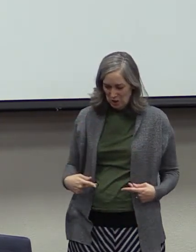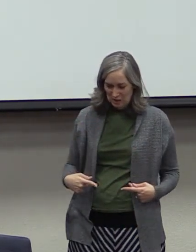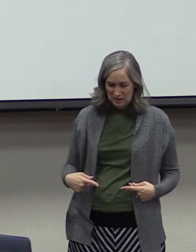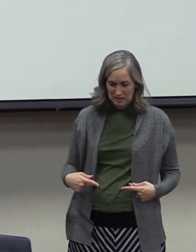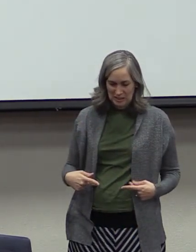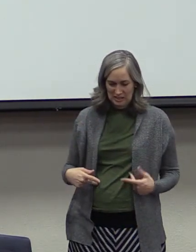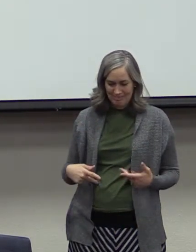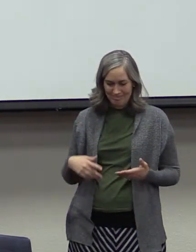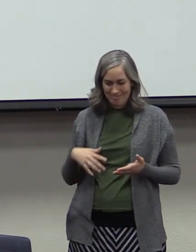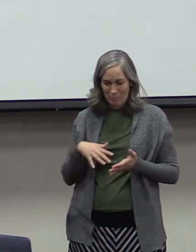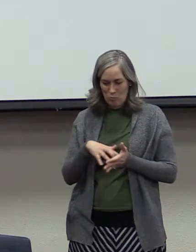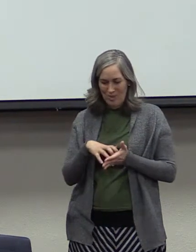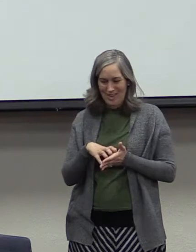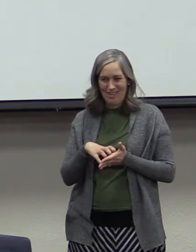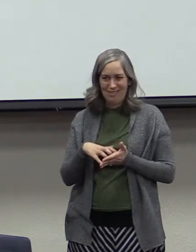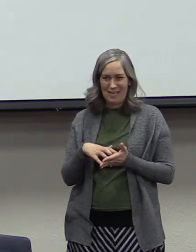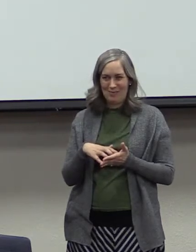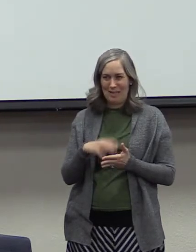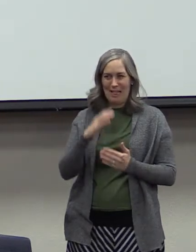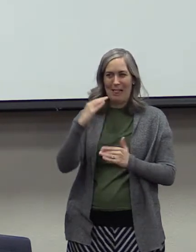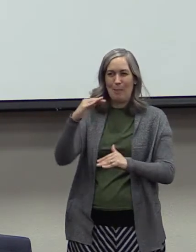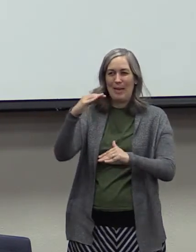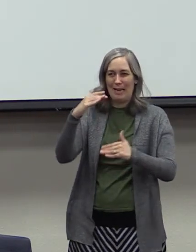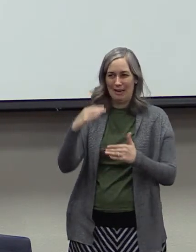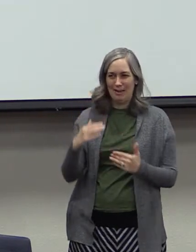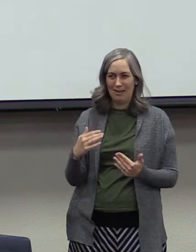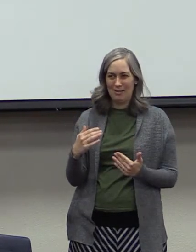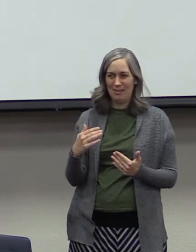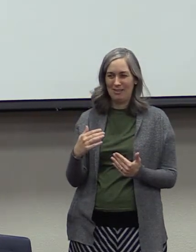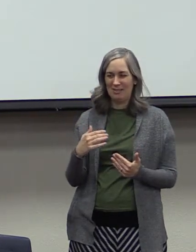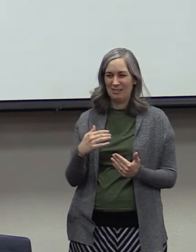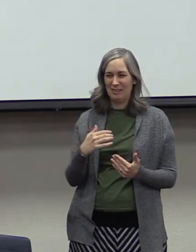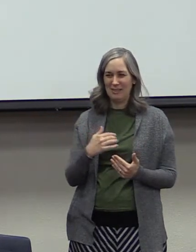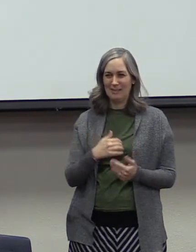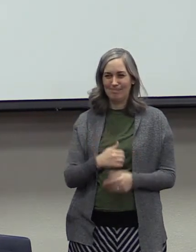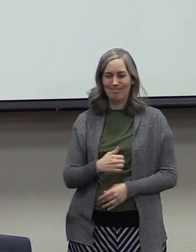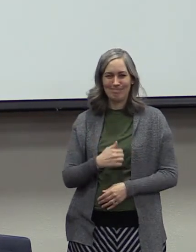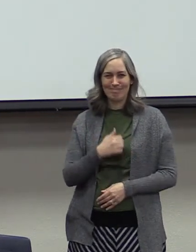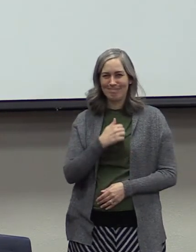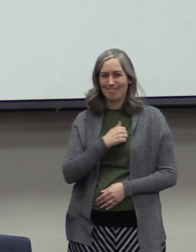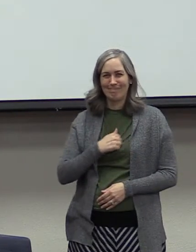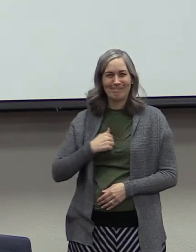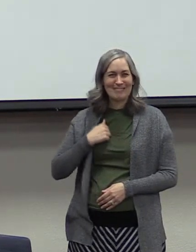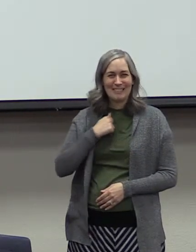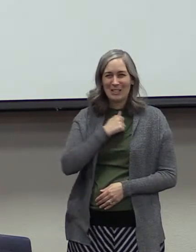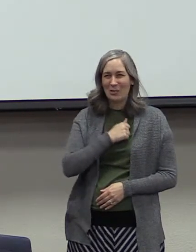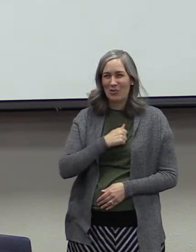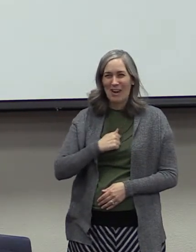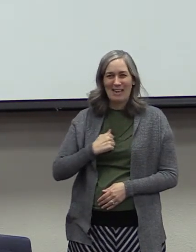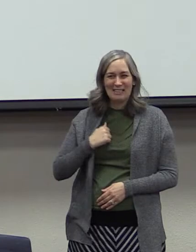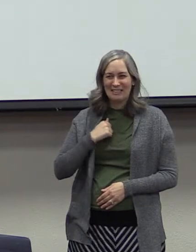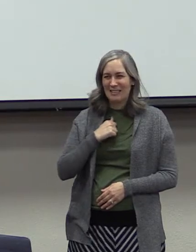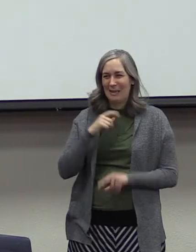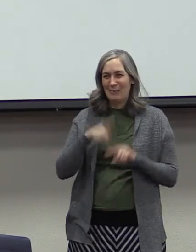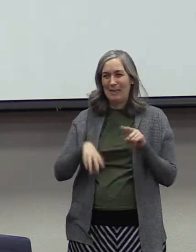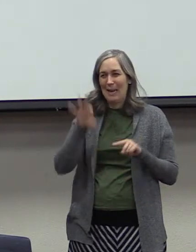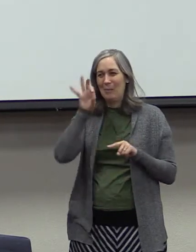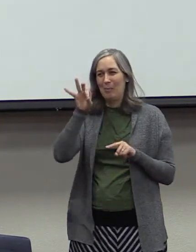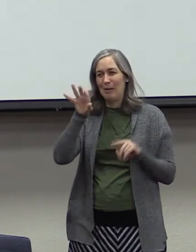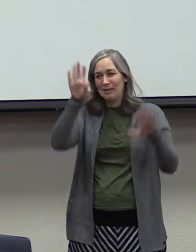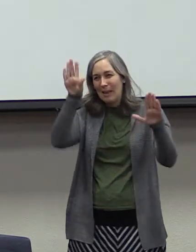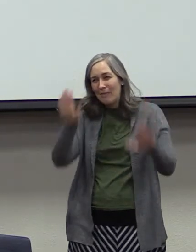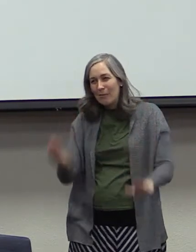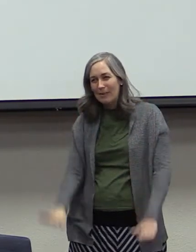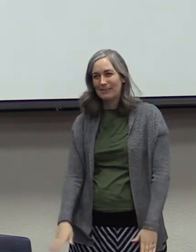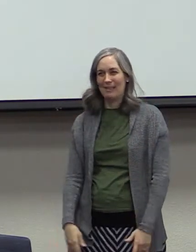limitations in life, and they regret, some men, that they can't be preaching a sermon every Sunday. And others regret that